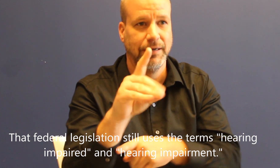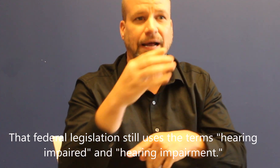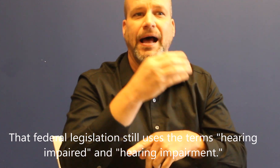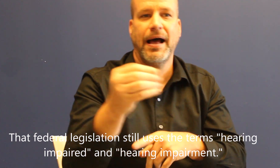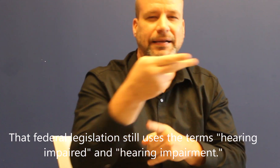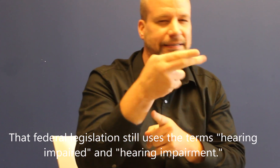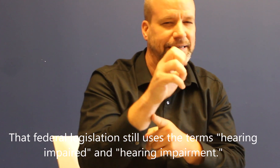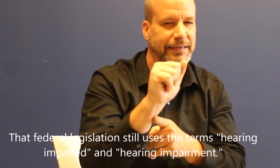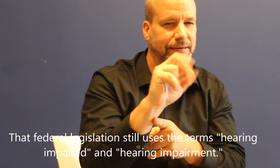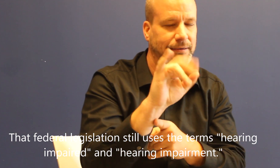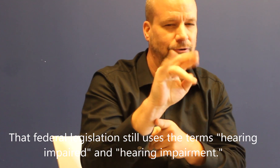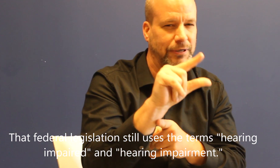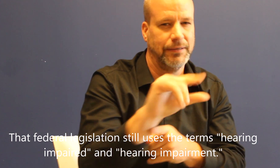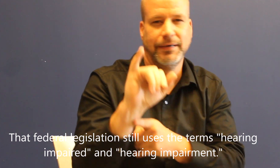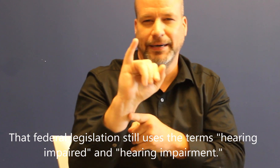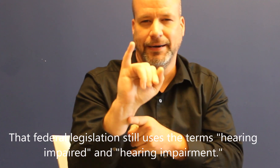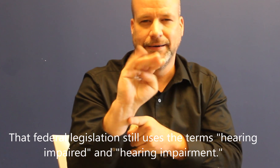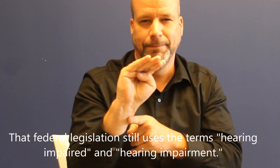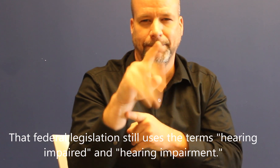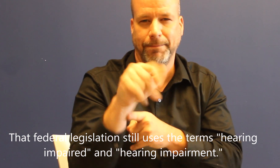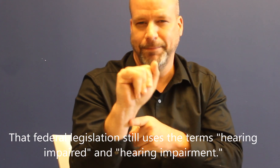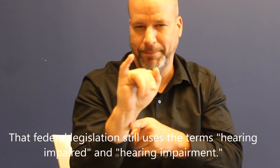and hearing impairment.